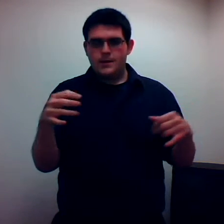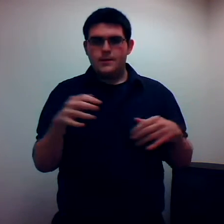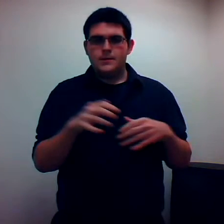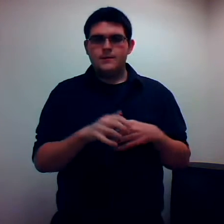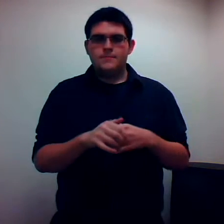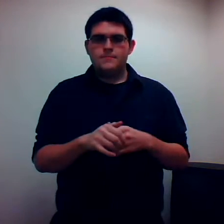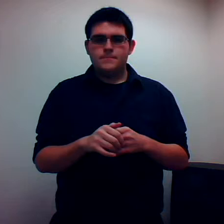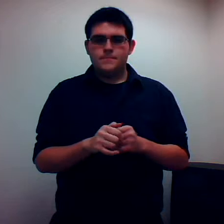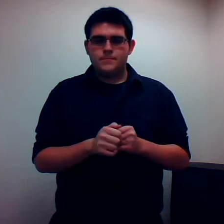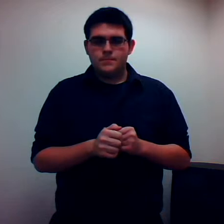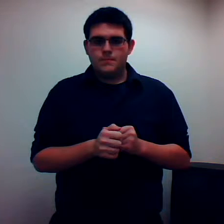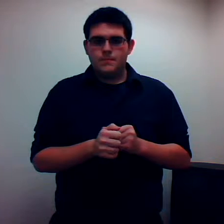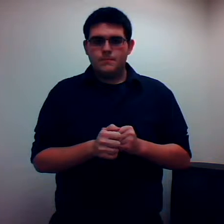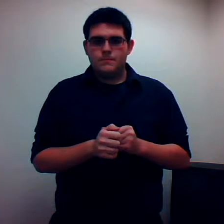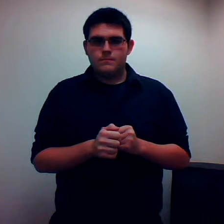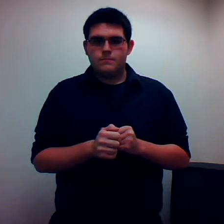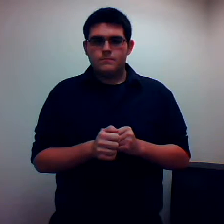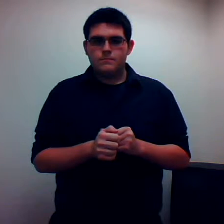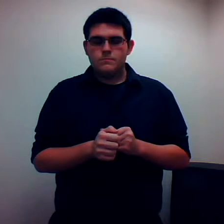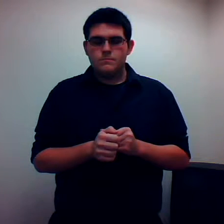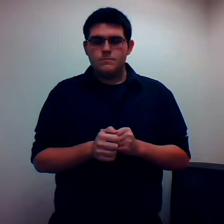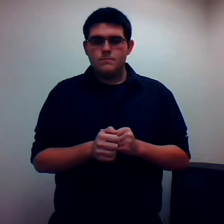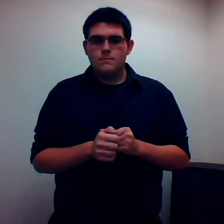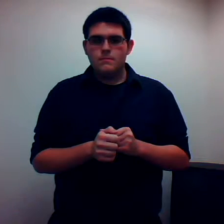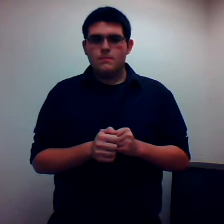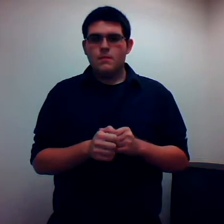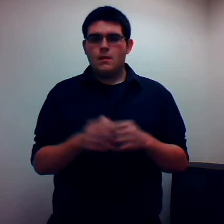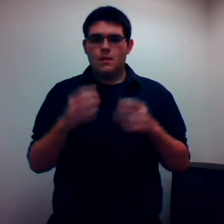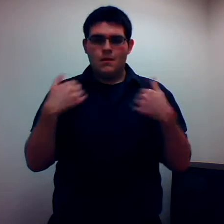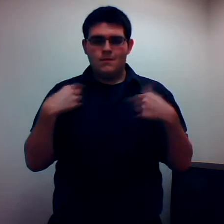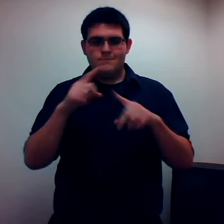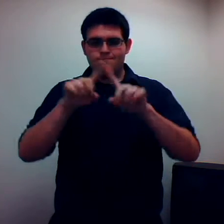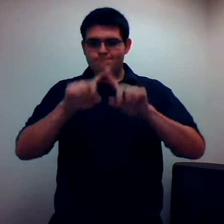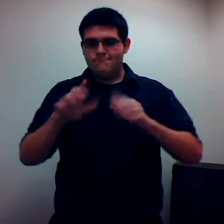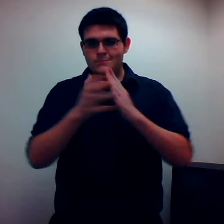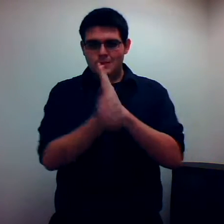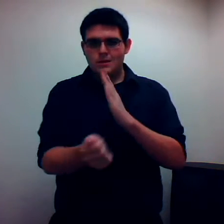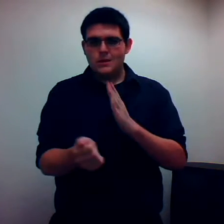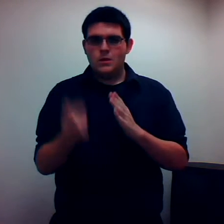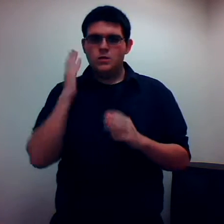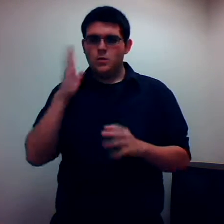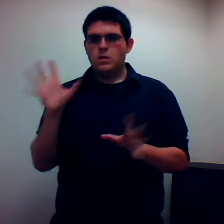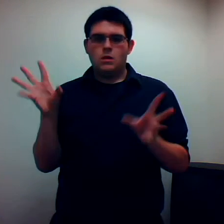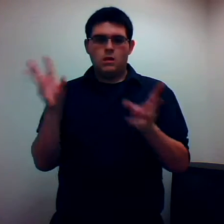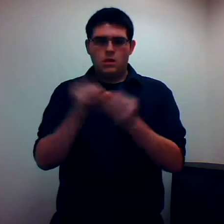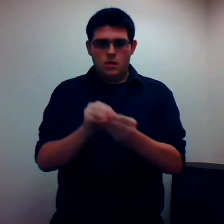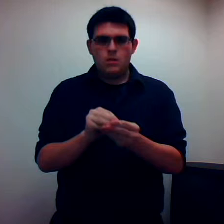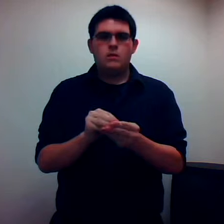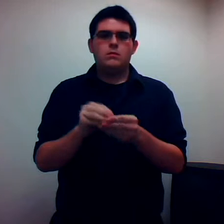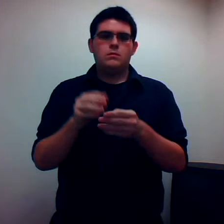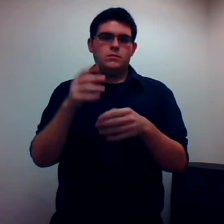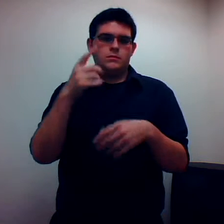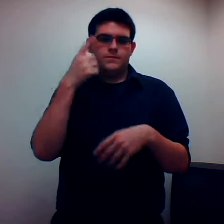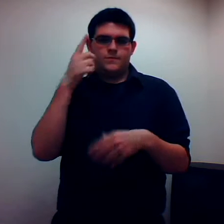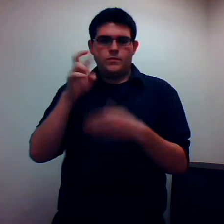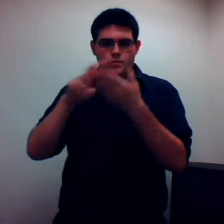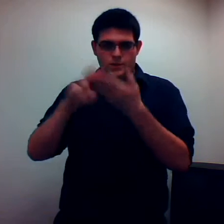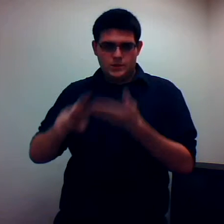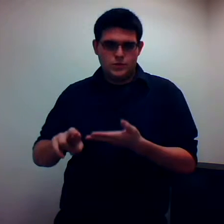it's a combination of patterns, which is good for them to see as well. So they draw a concept map, maybe write a summary, and here they're bringing in all